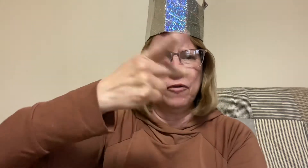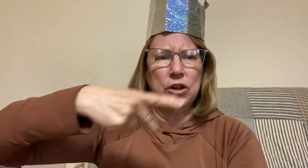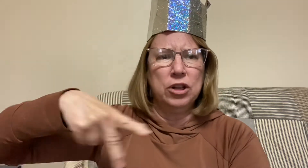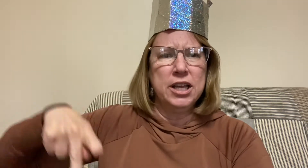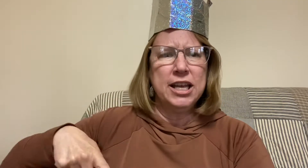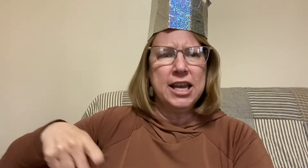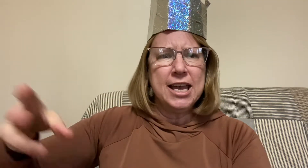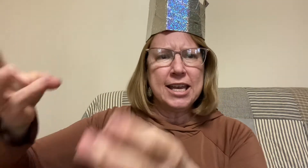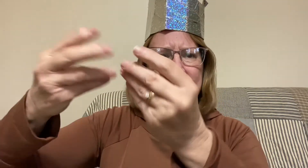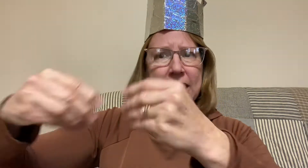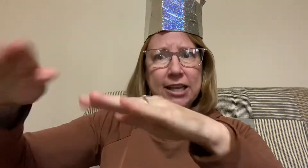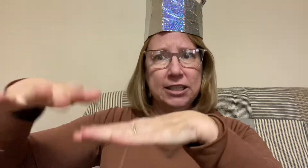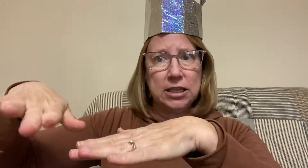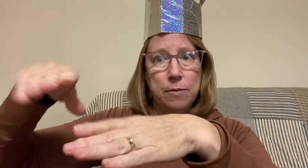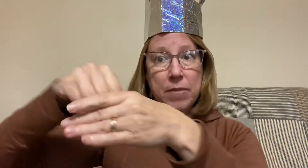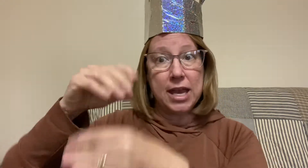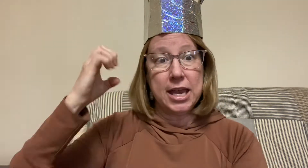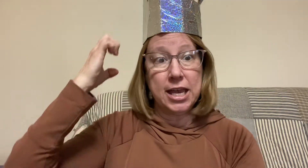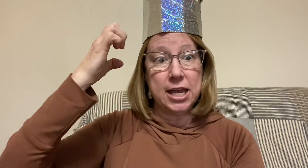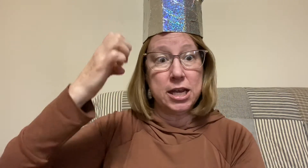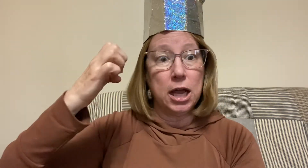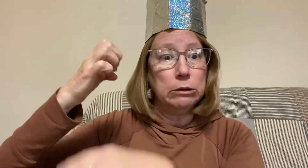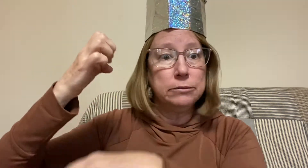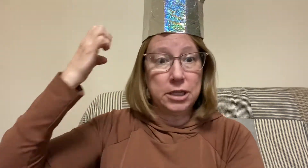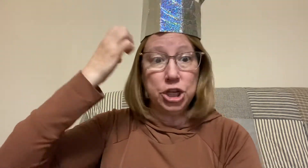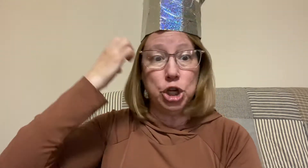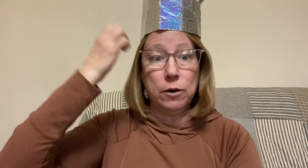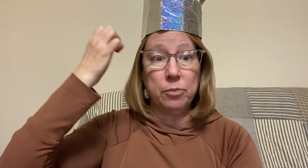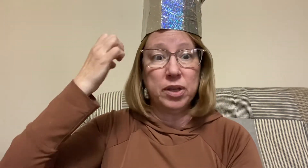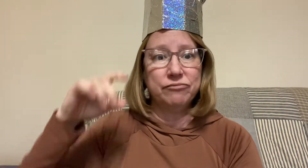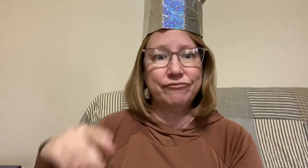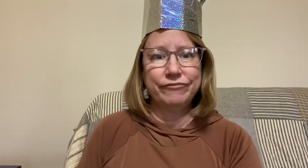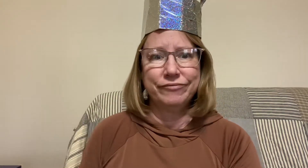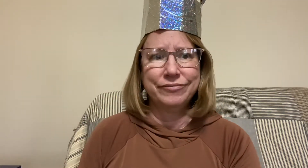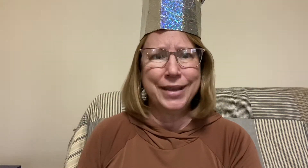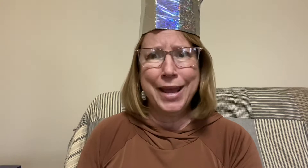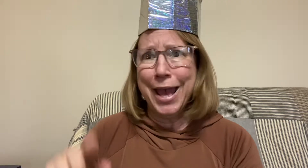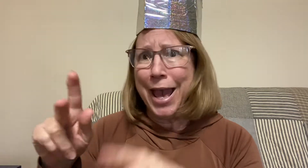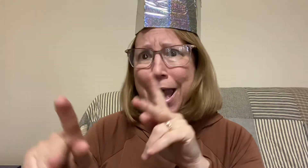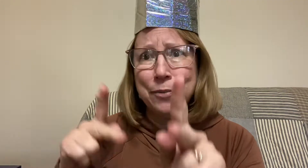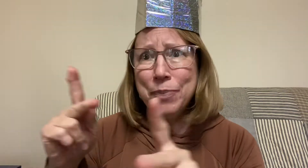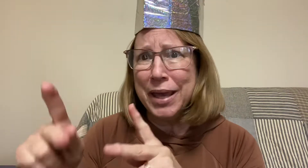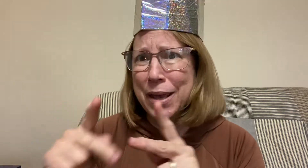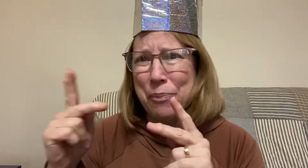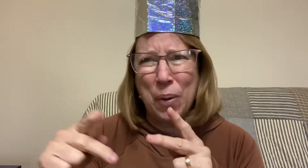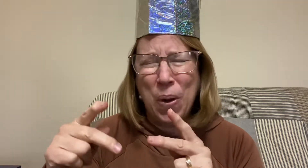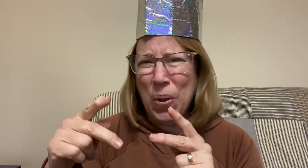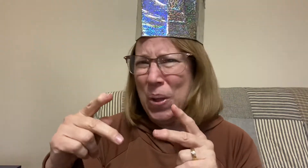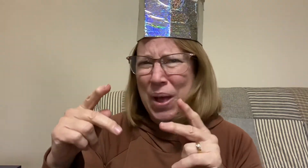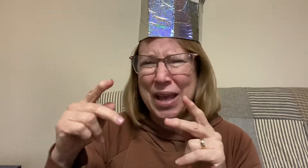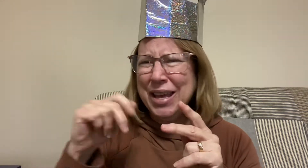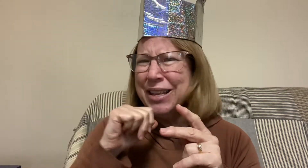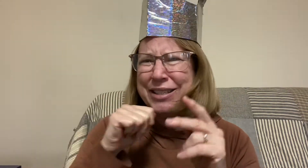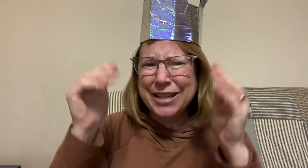powerful kingdom in Europe. And people did